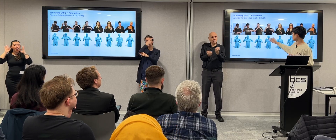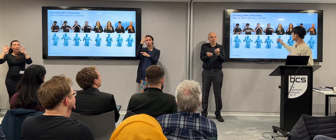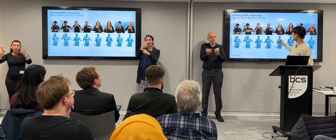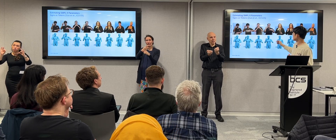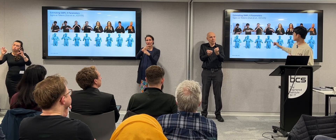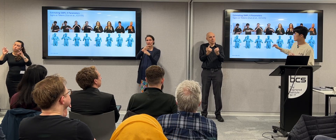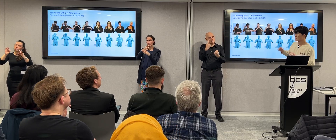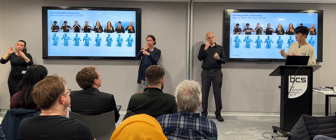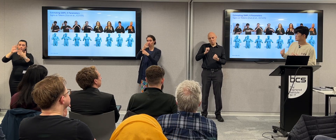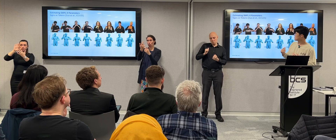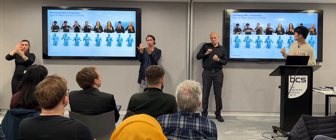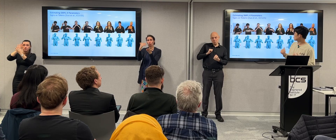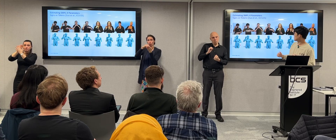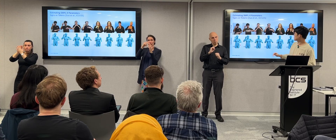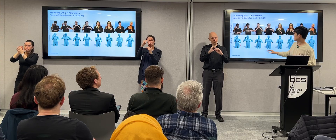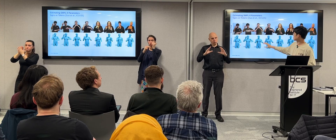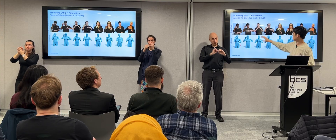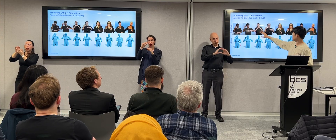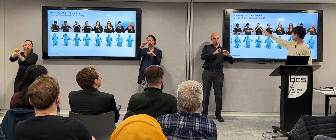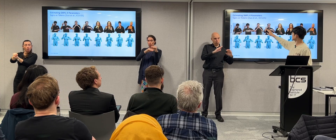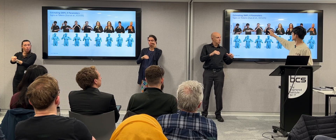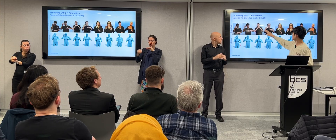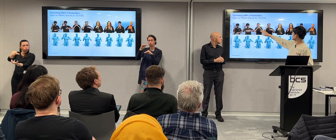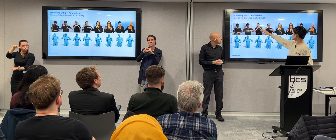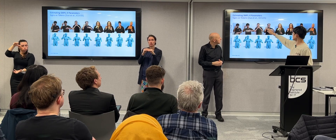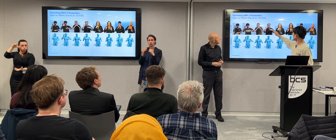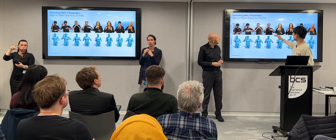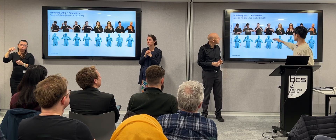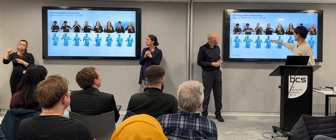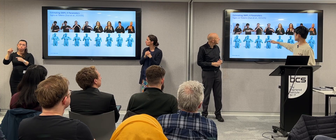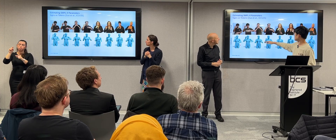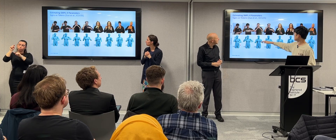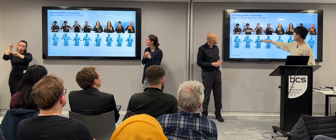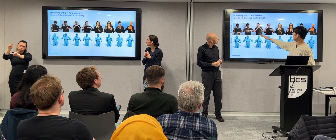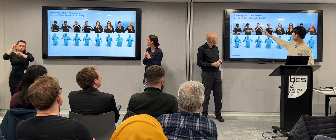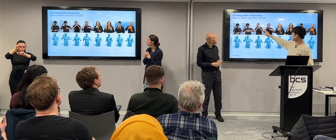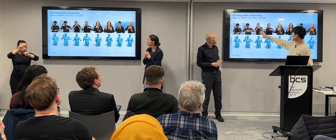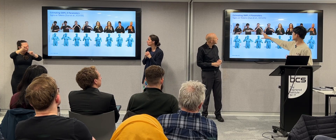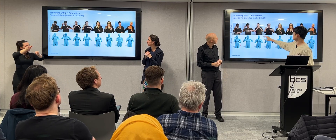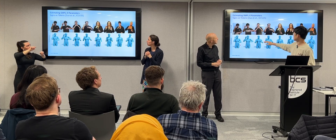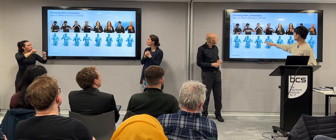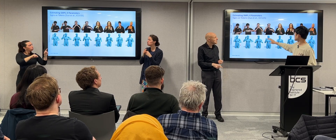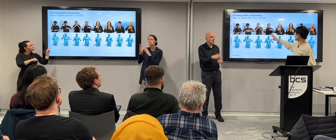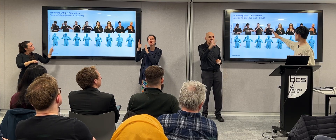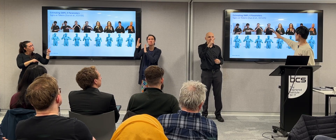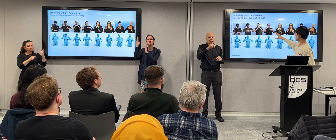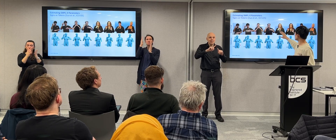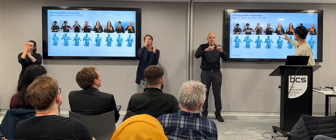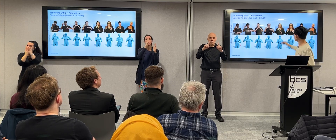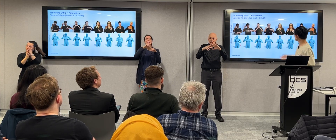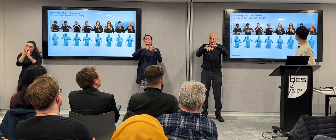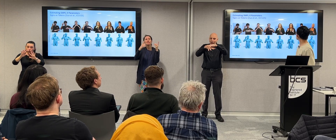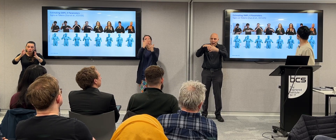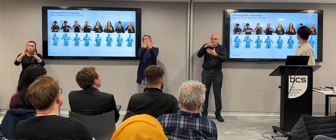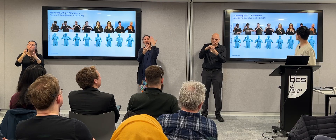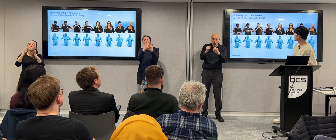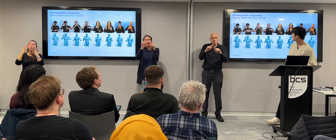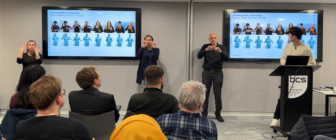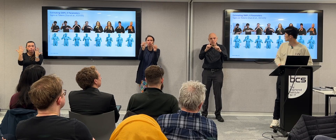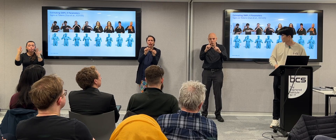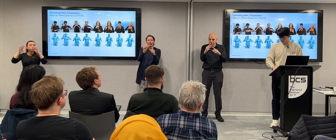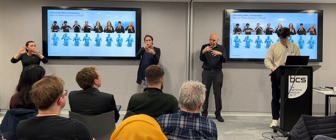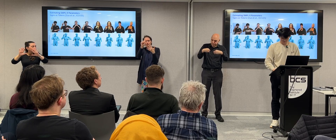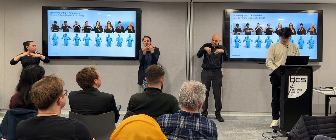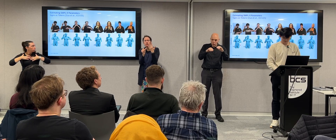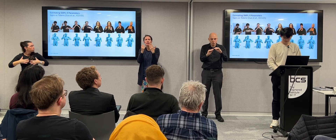the motions, and it's robust across different hand shapes and hand poses.